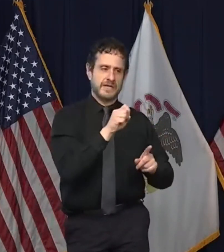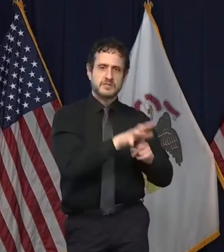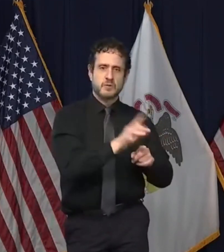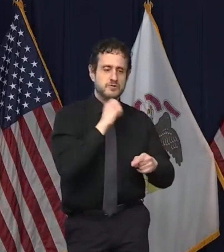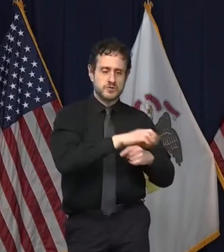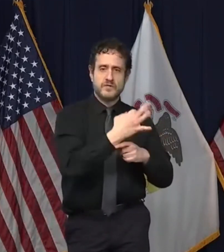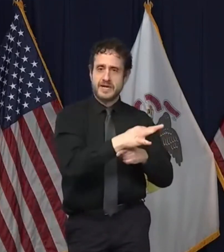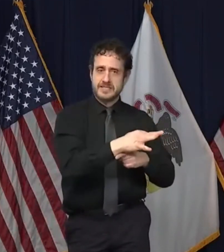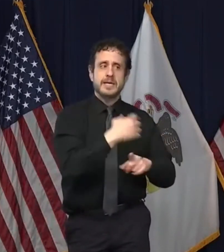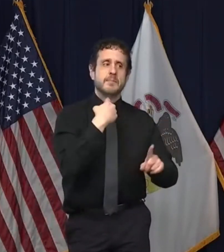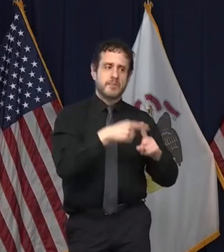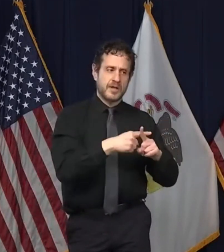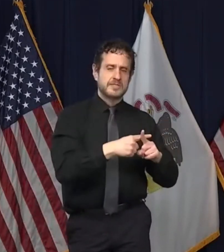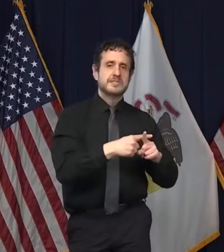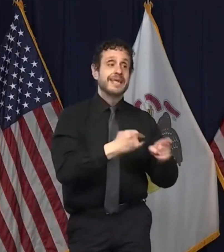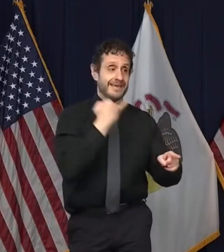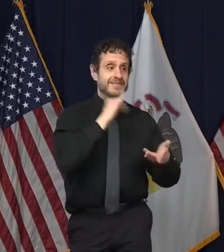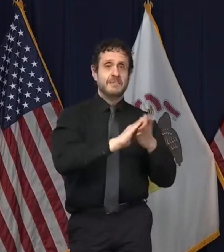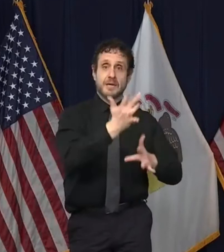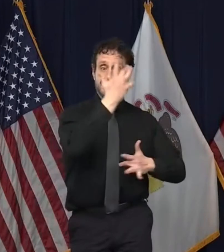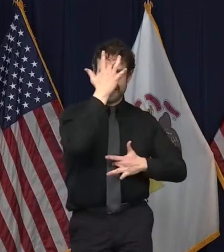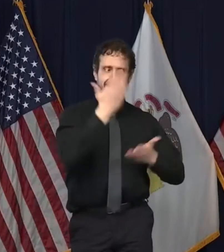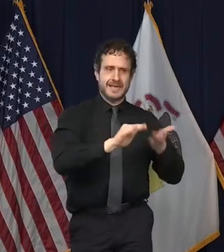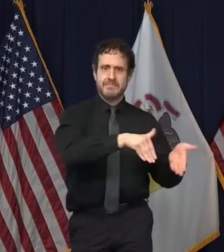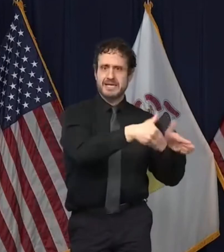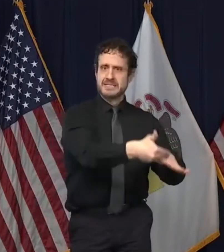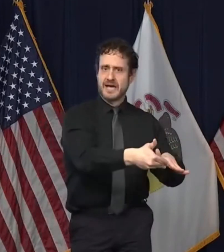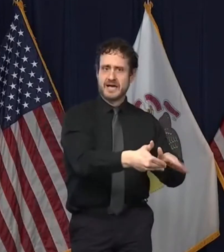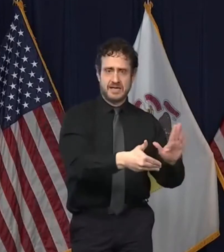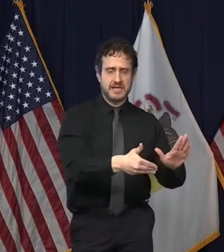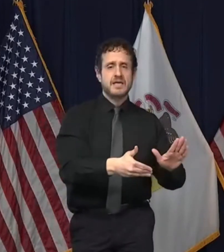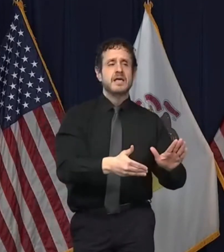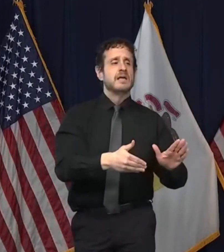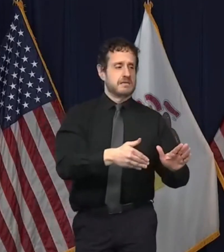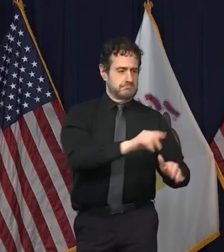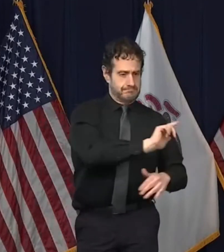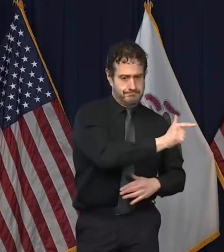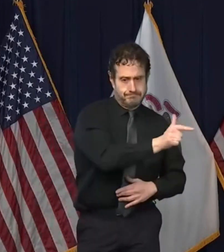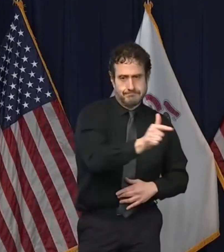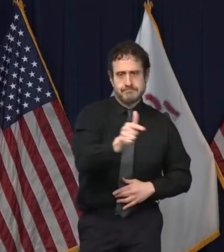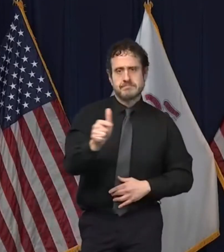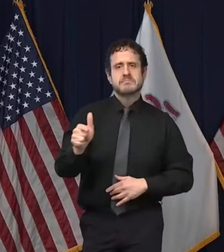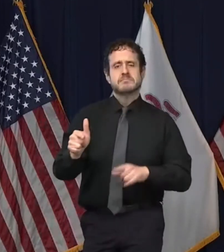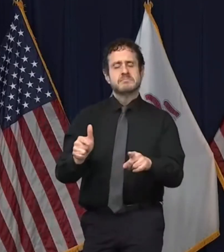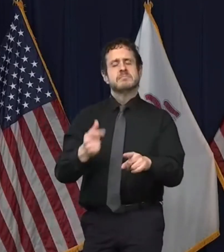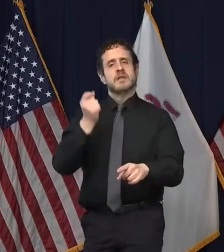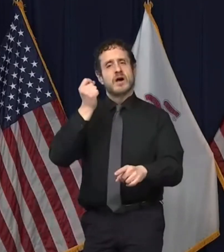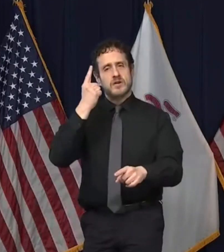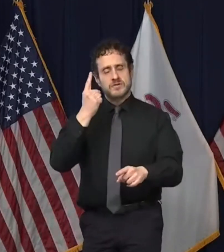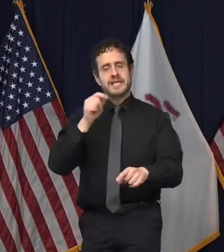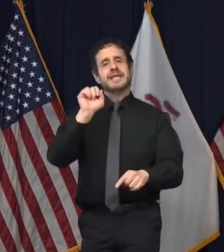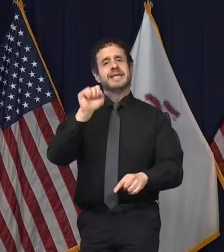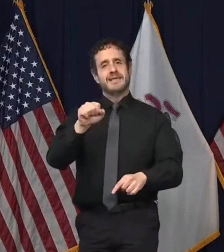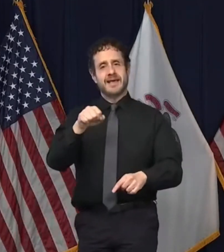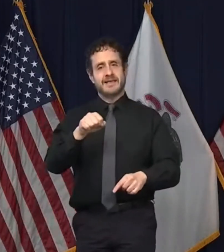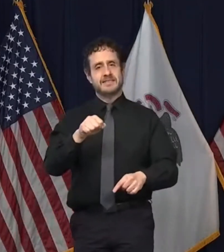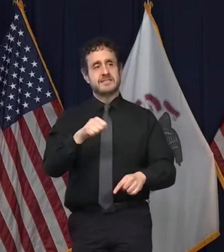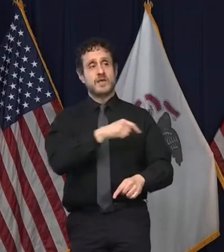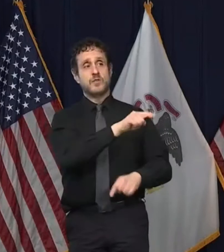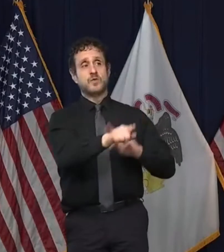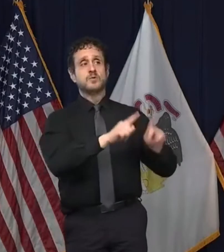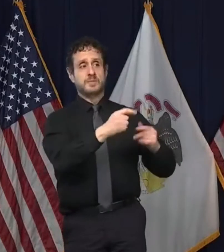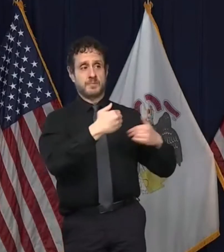will continue to move through those established priorities. I hope people will understand that, yes, there will be people that will